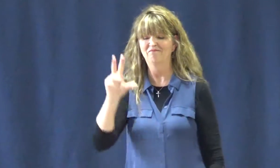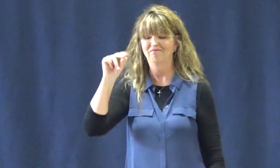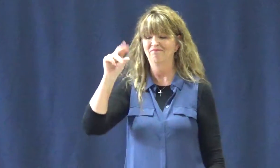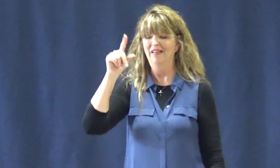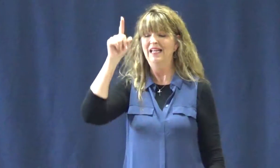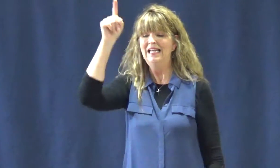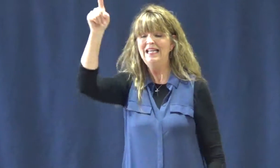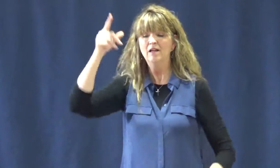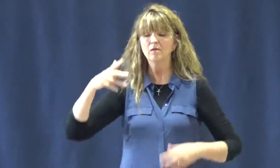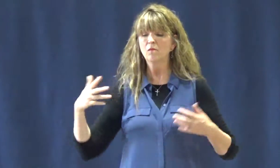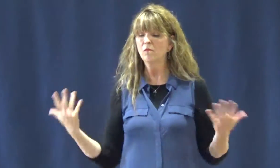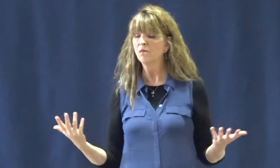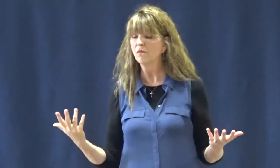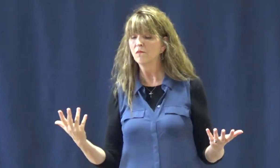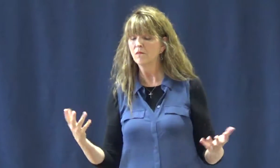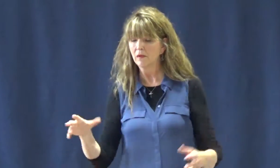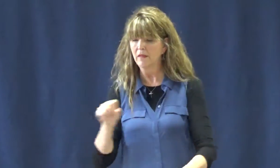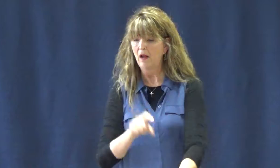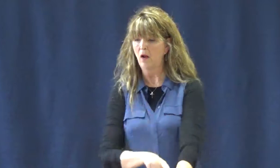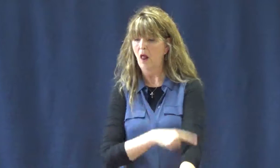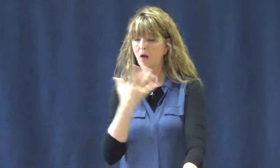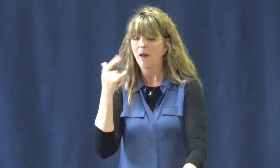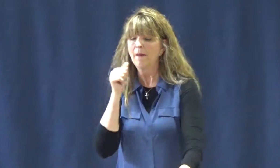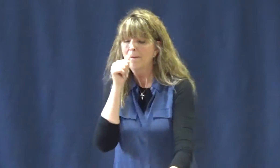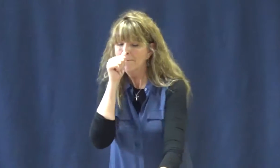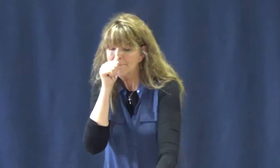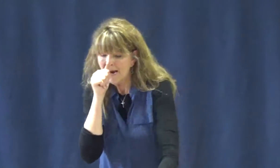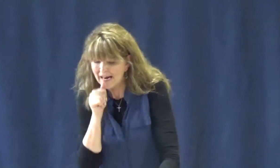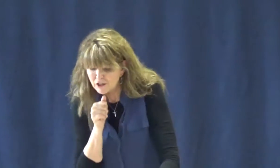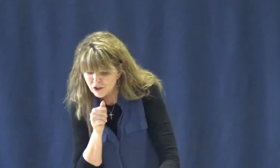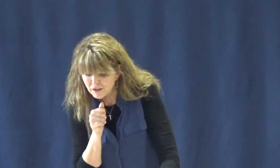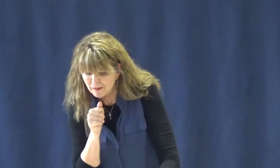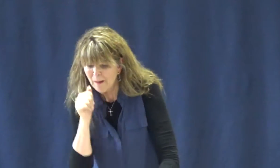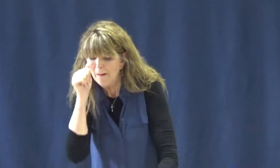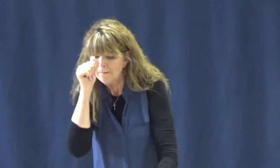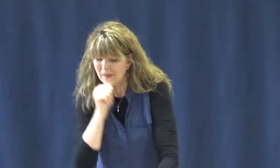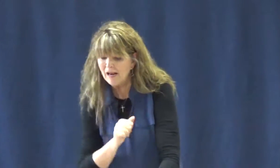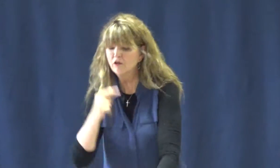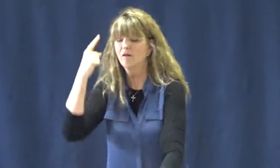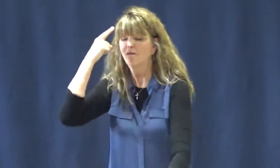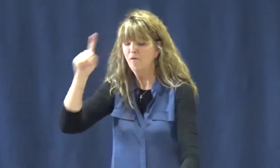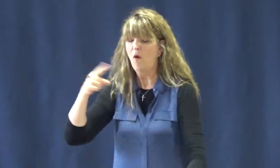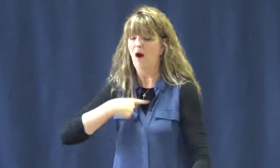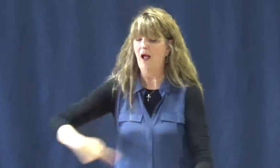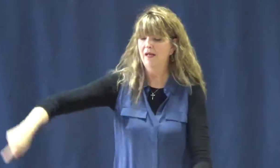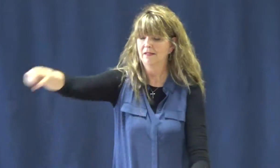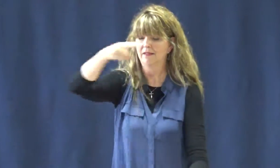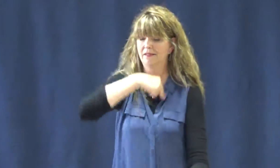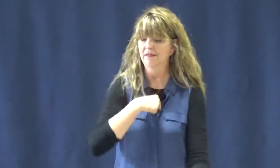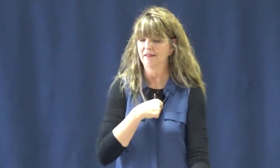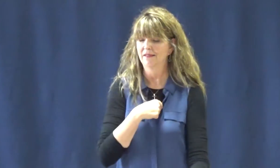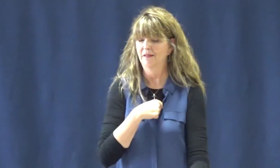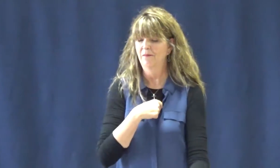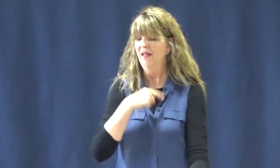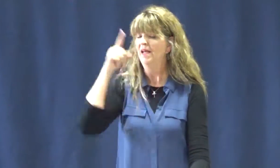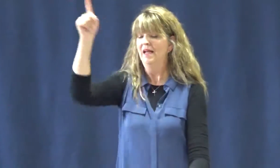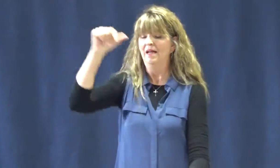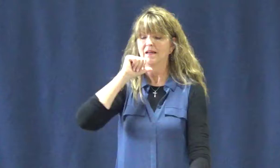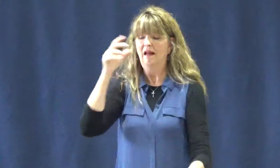promise, as some people think. No, he is patient for